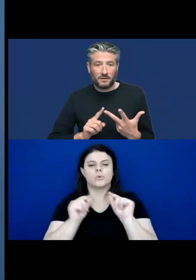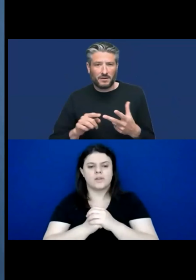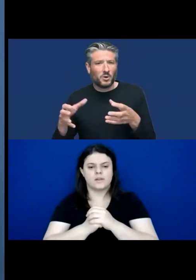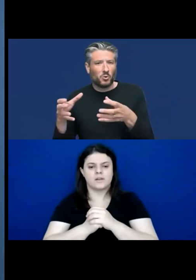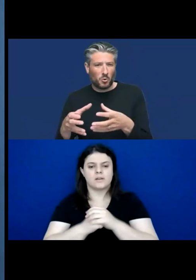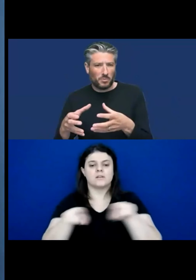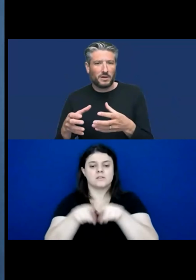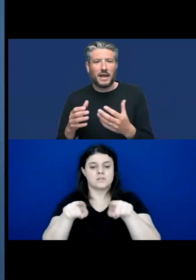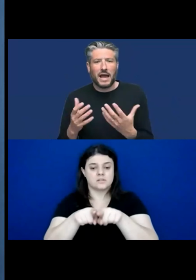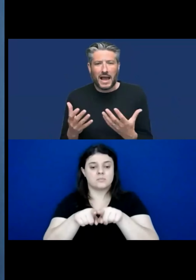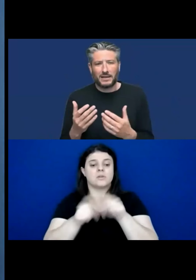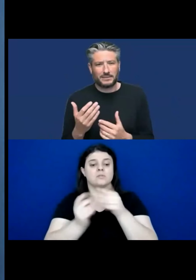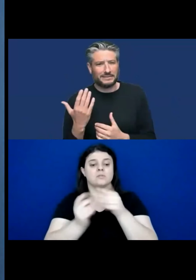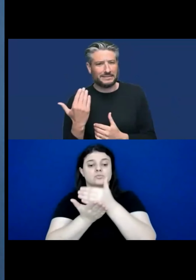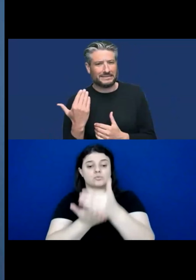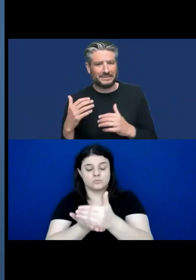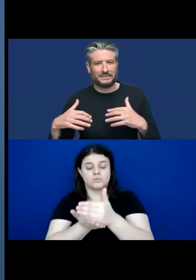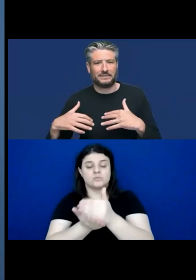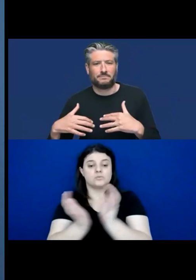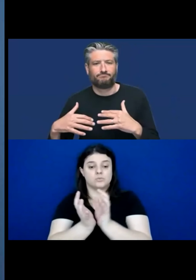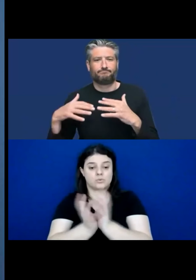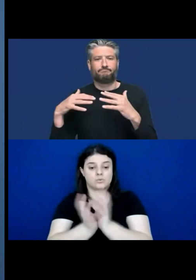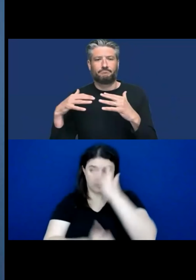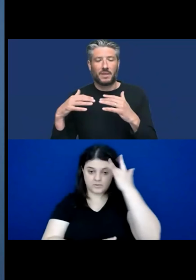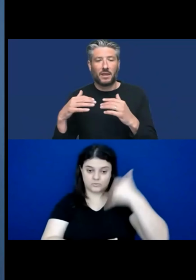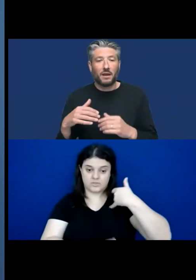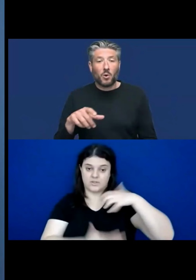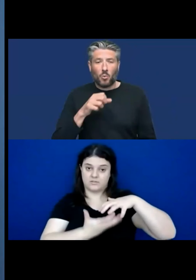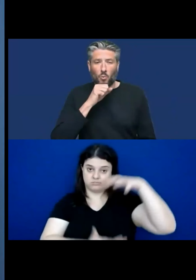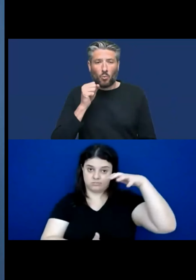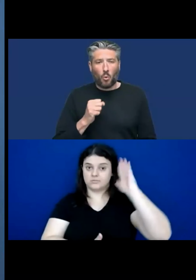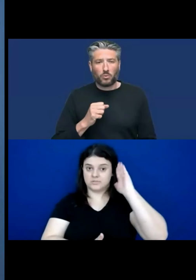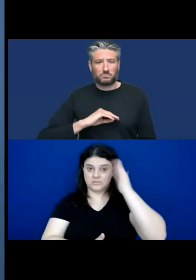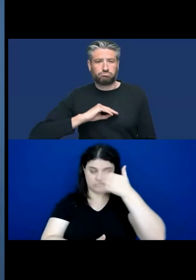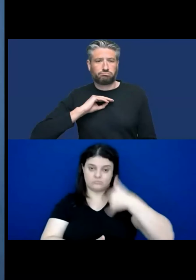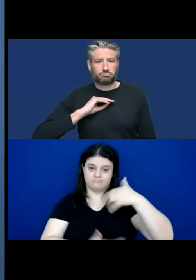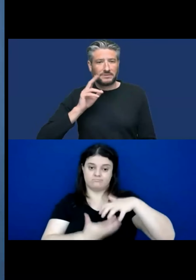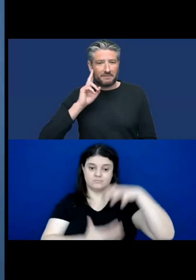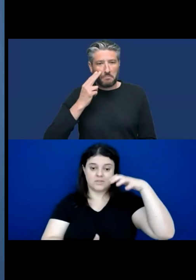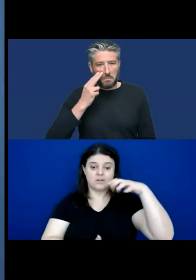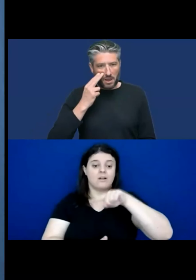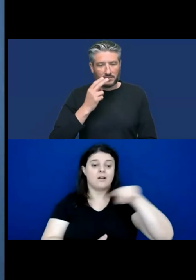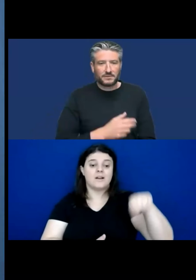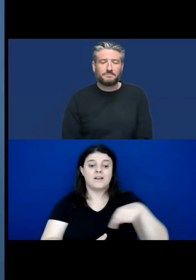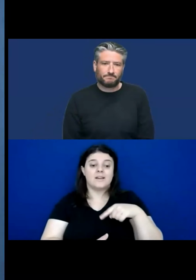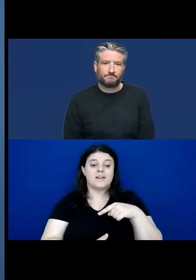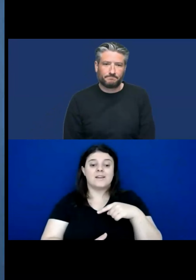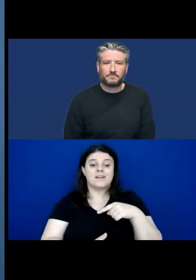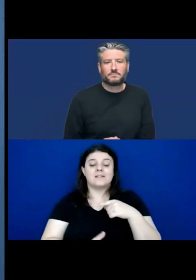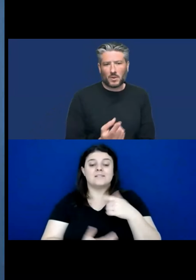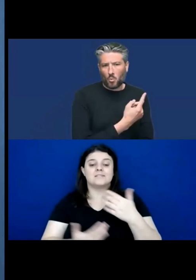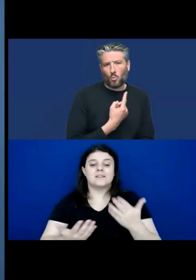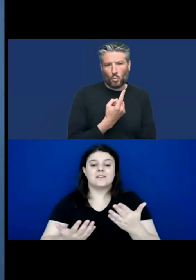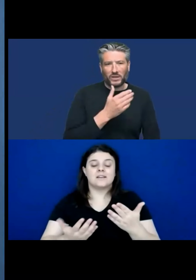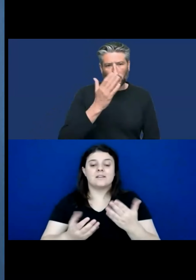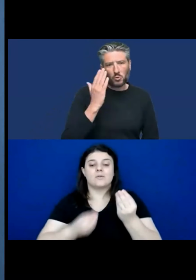of foundation, and it's regarding elder deafblind. We know that it's hard enough to be deafblind, but being